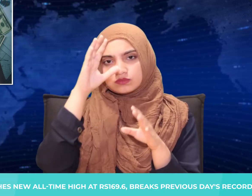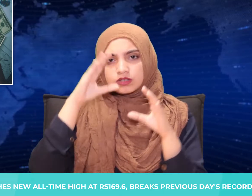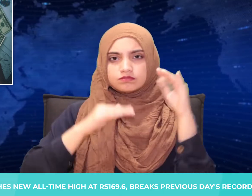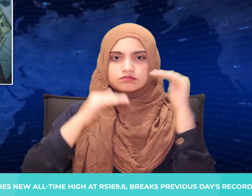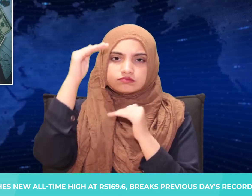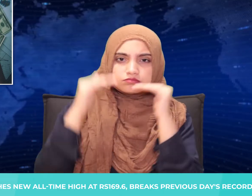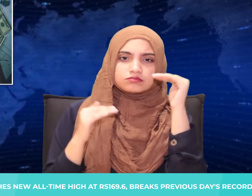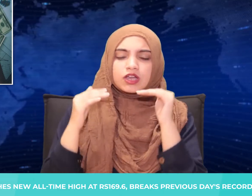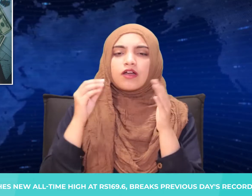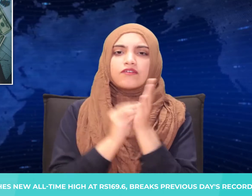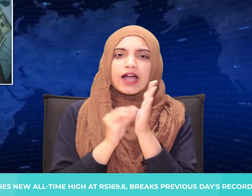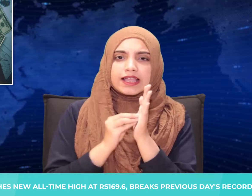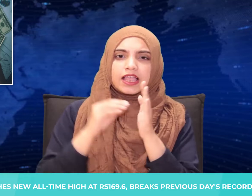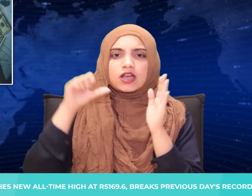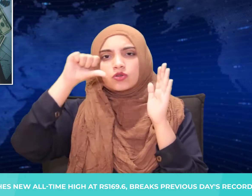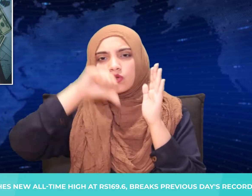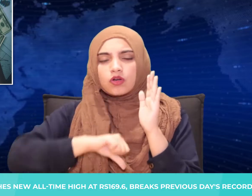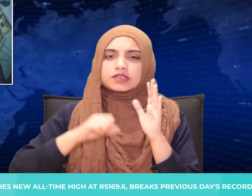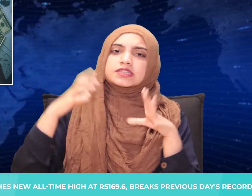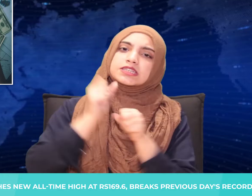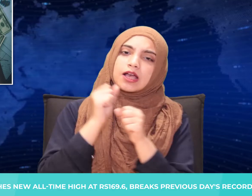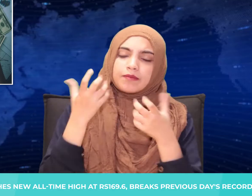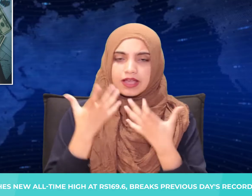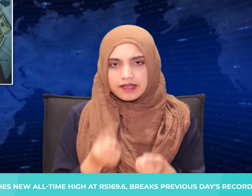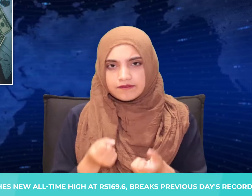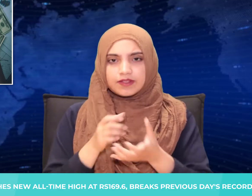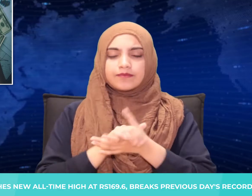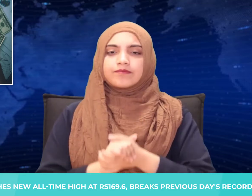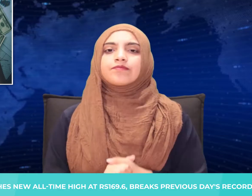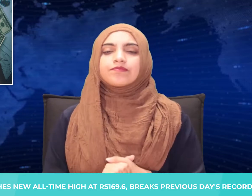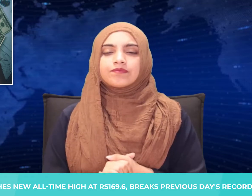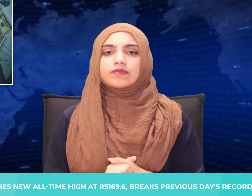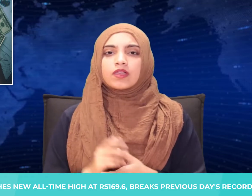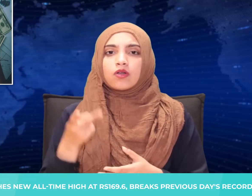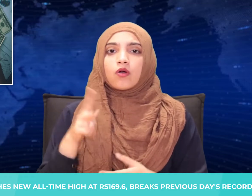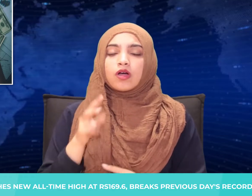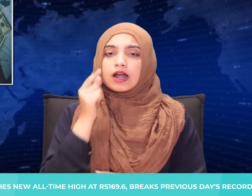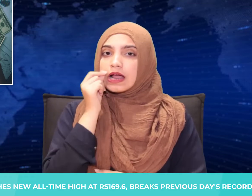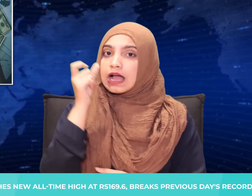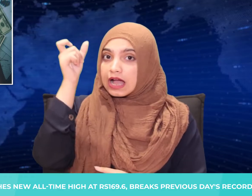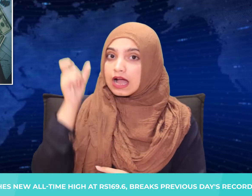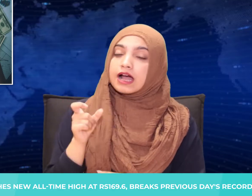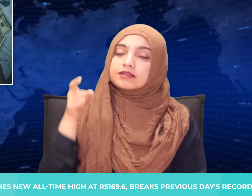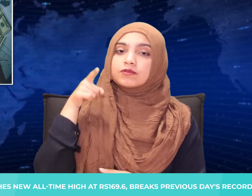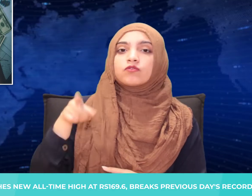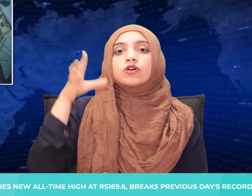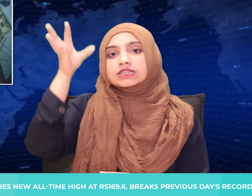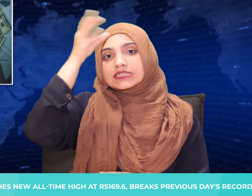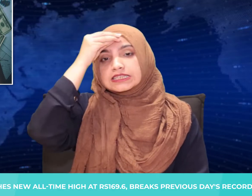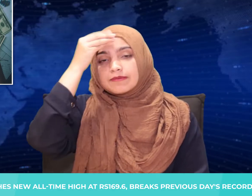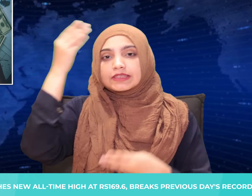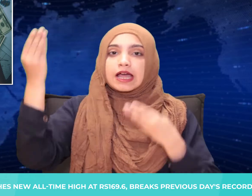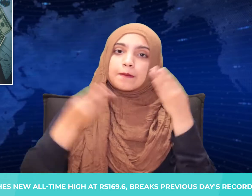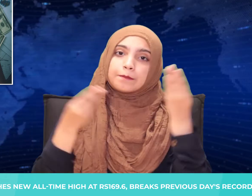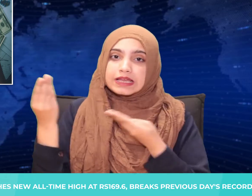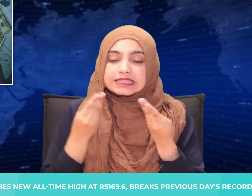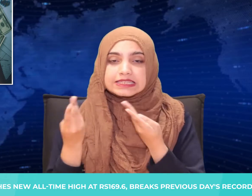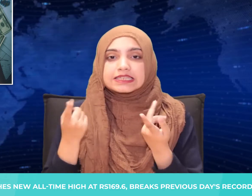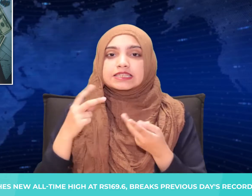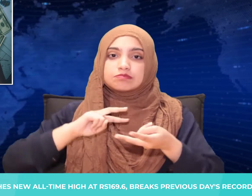Zafar Paracha, Secretary General of the Exchange Companies Association of Pakistan, said